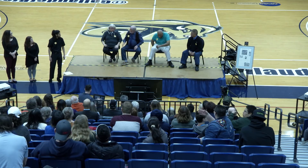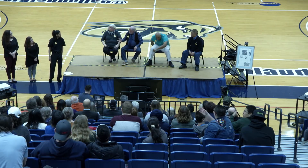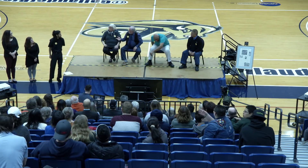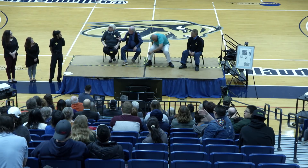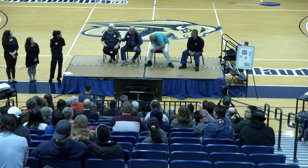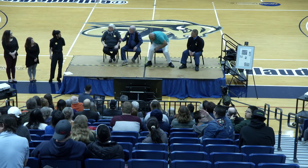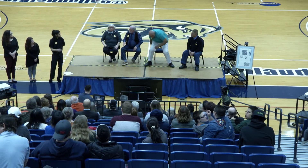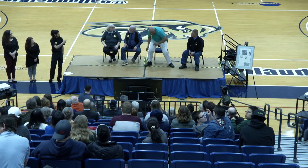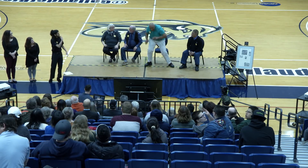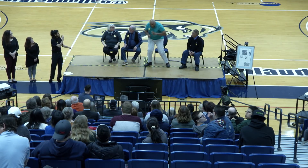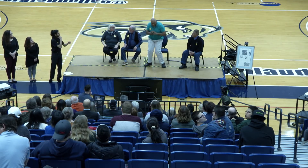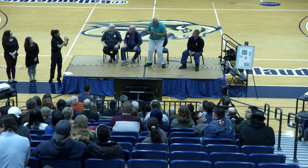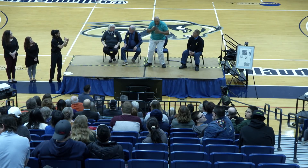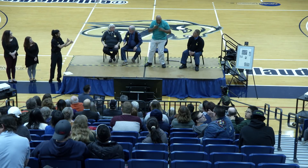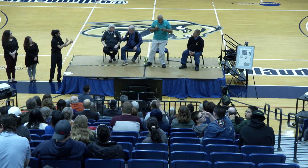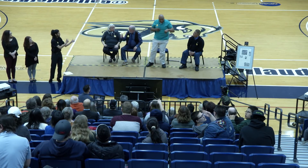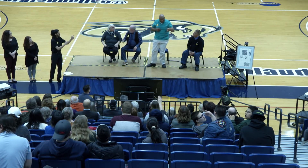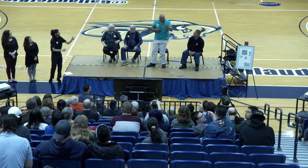Thank you for sharing that.